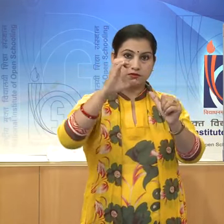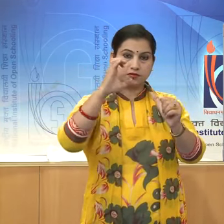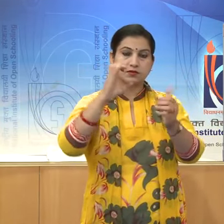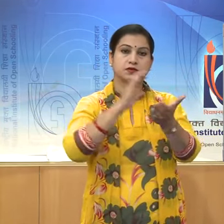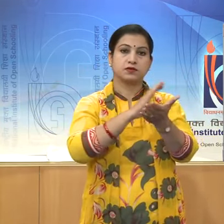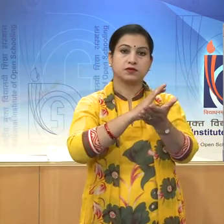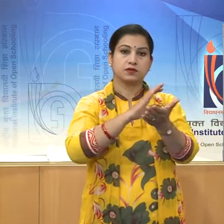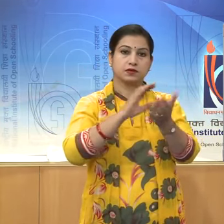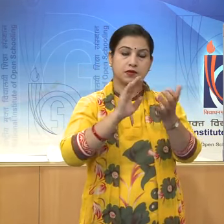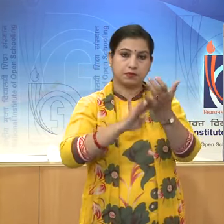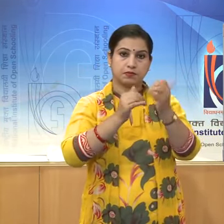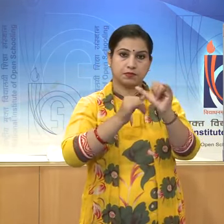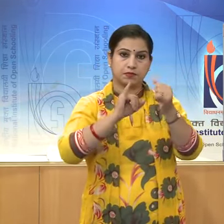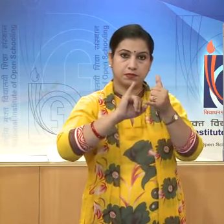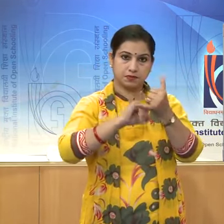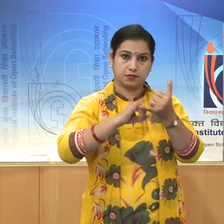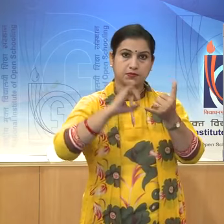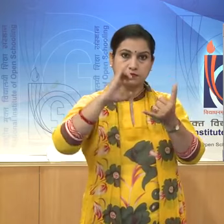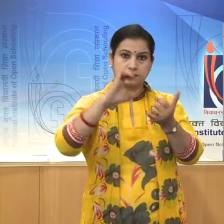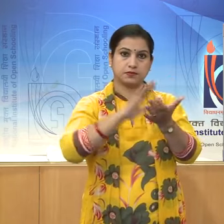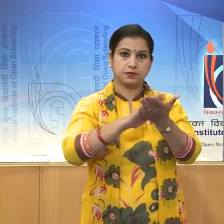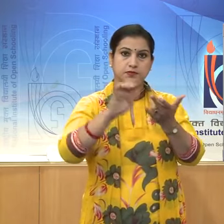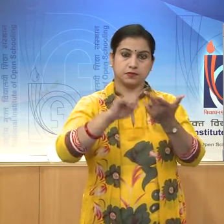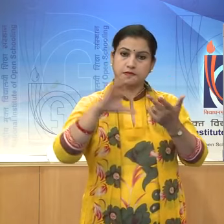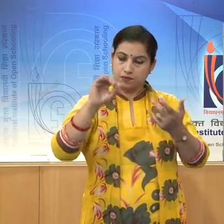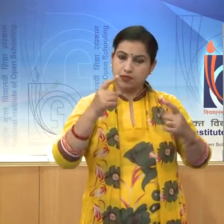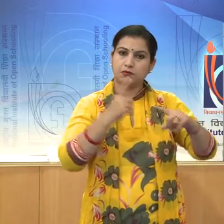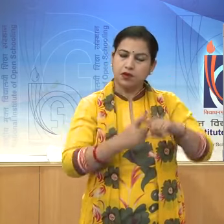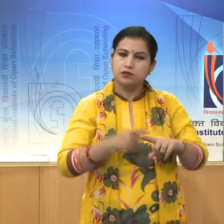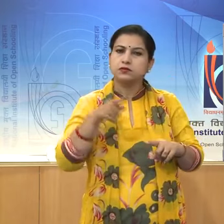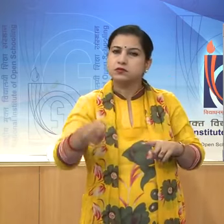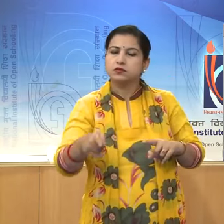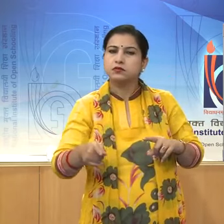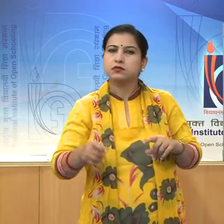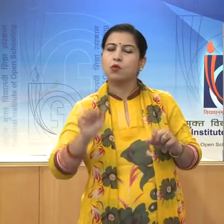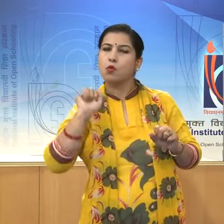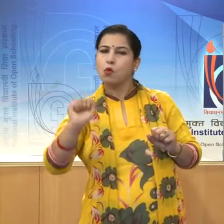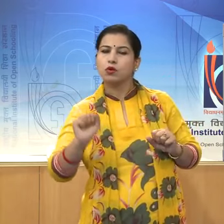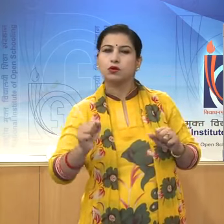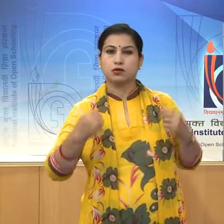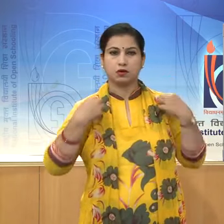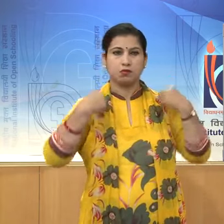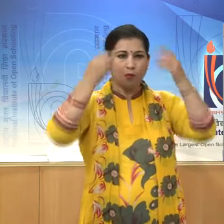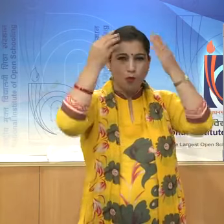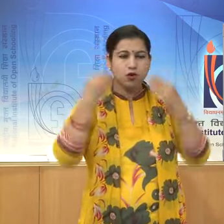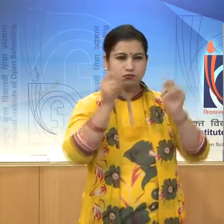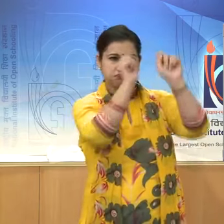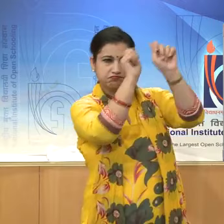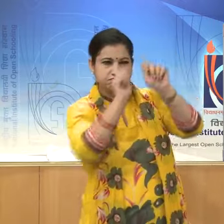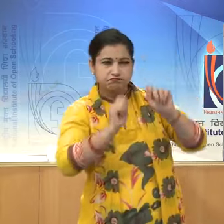Masaccio had more Gothic method of narration and less